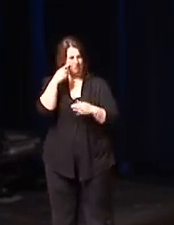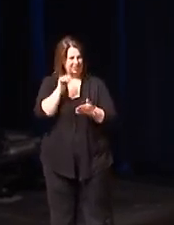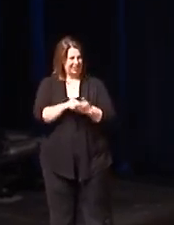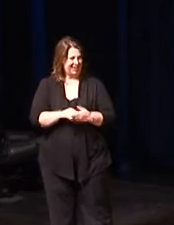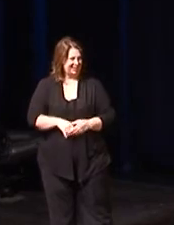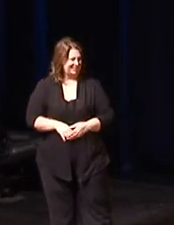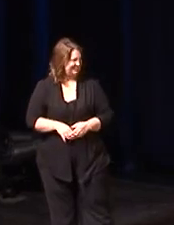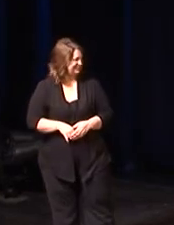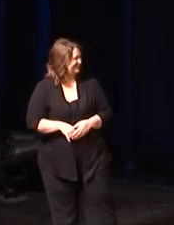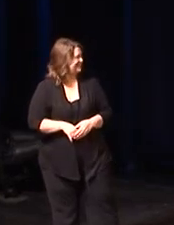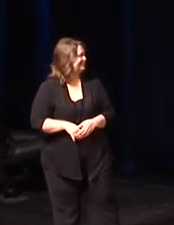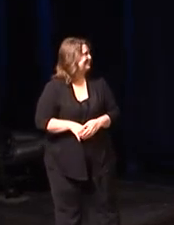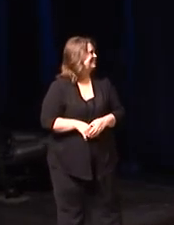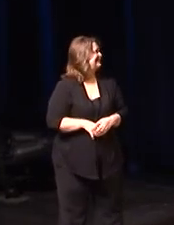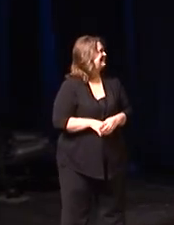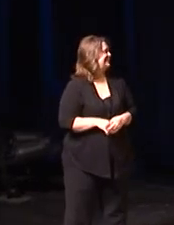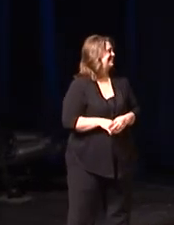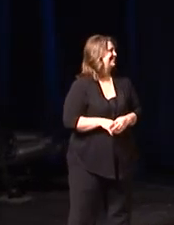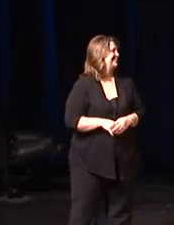okay?